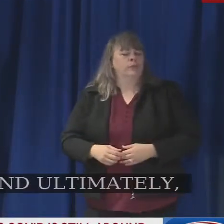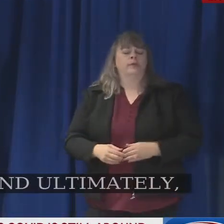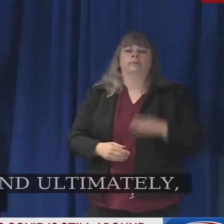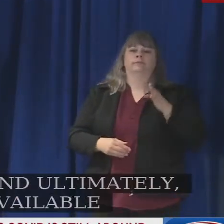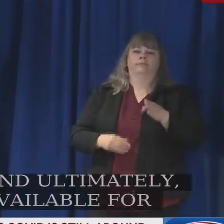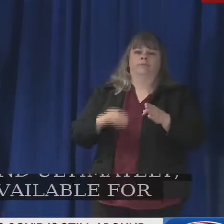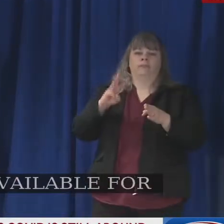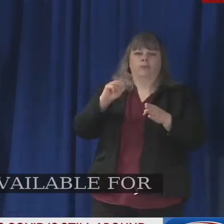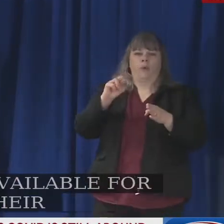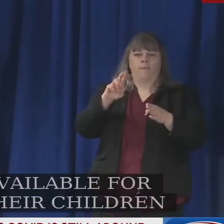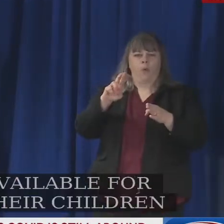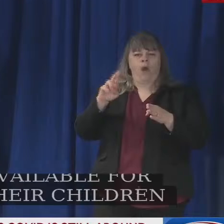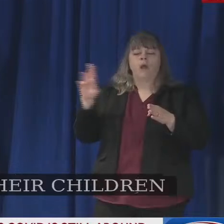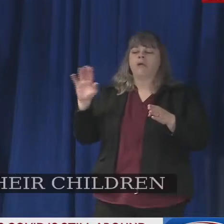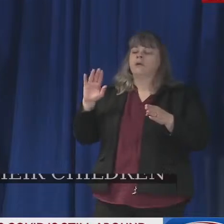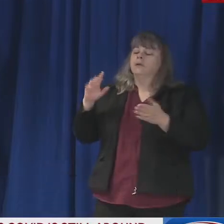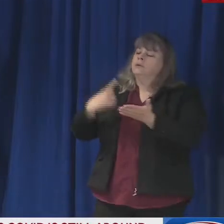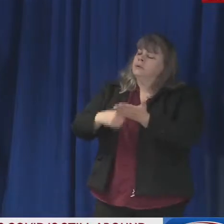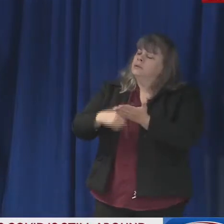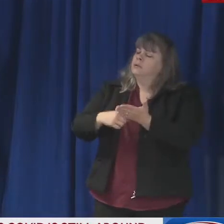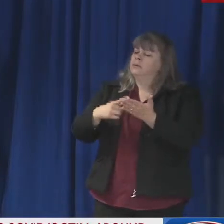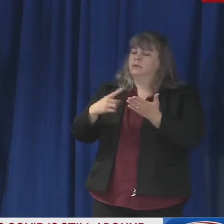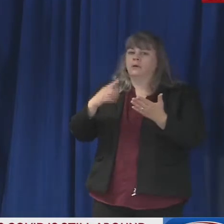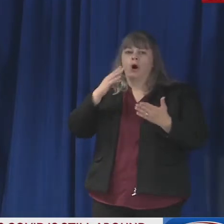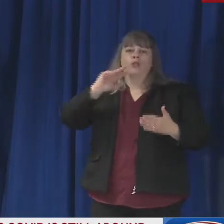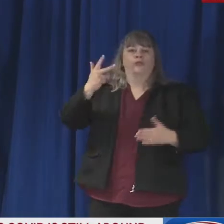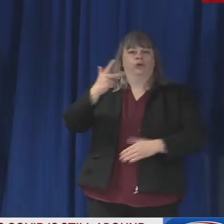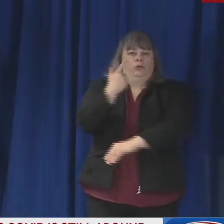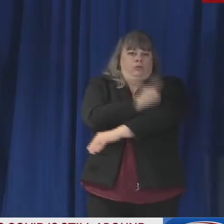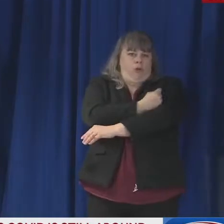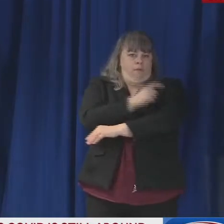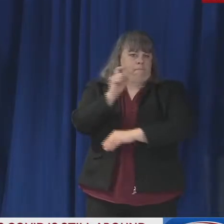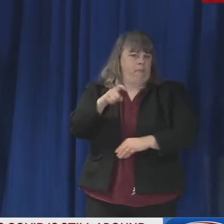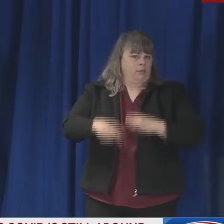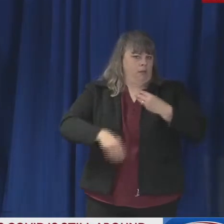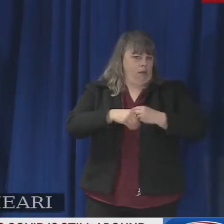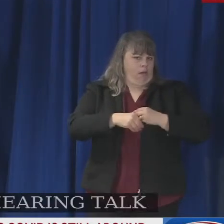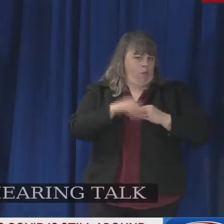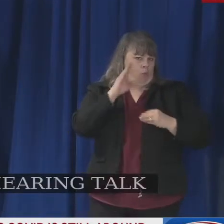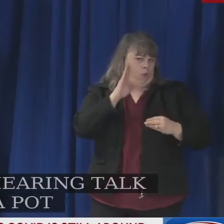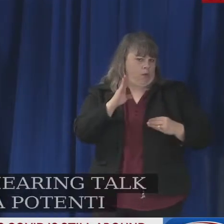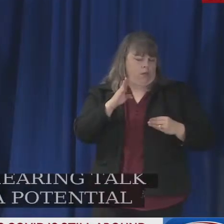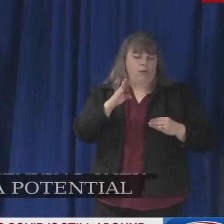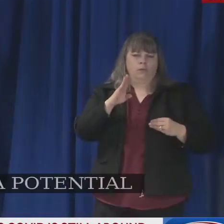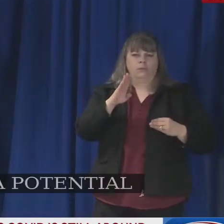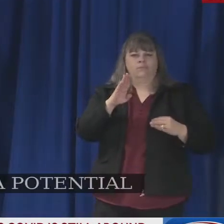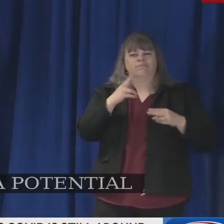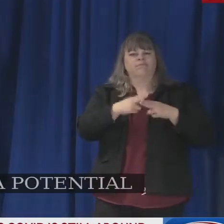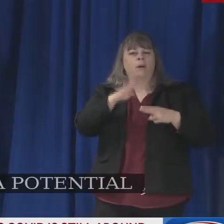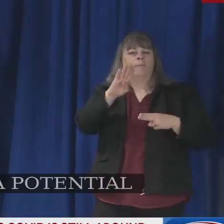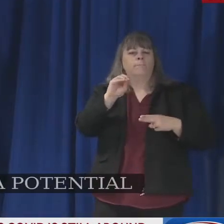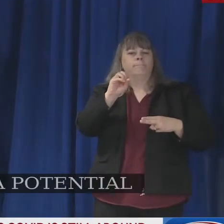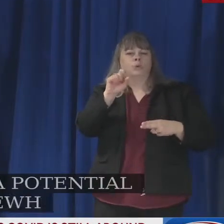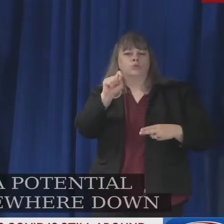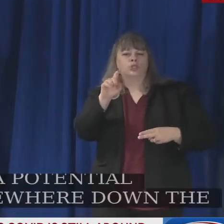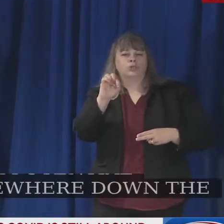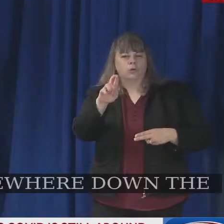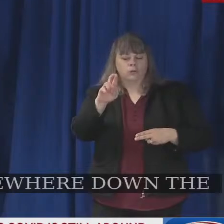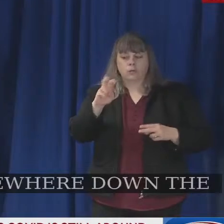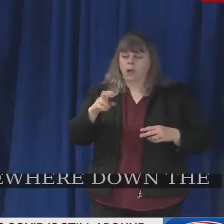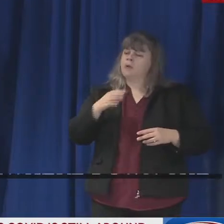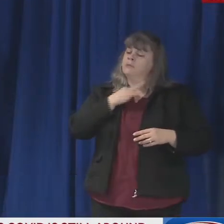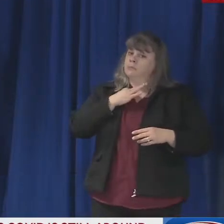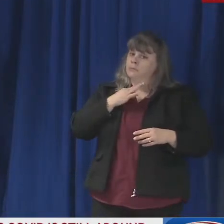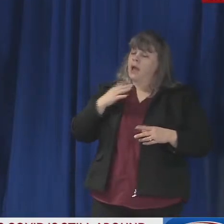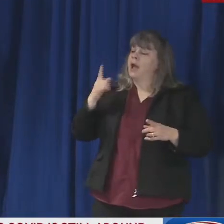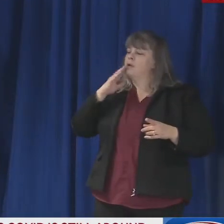about a potential booster shot somewhere along the line. What planning have you done necessarily that will the state be involved in that? I know you've pushed